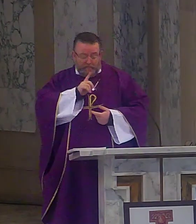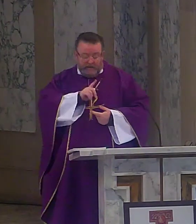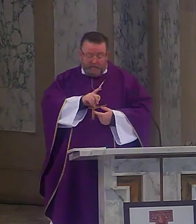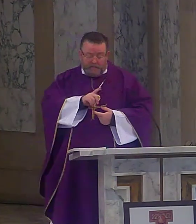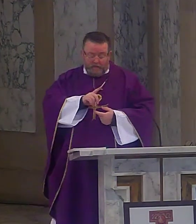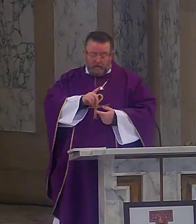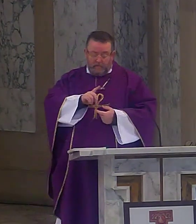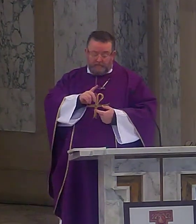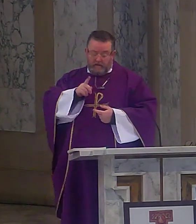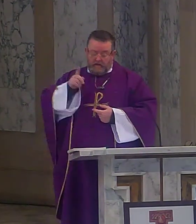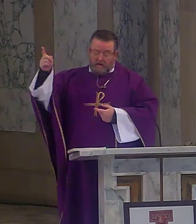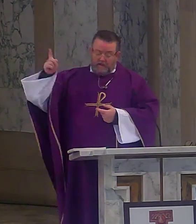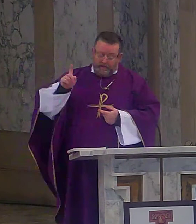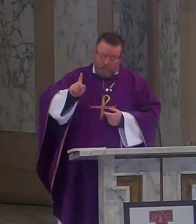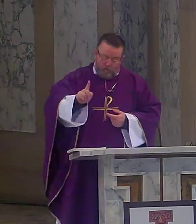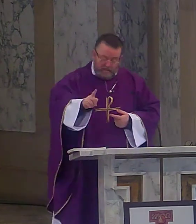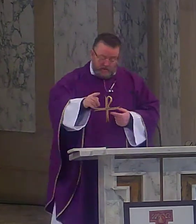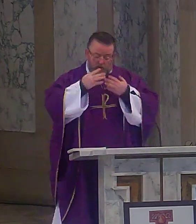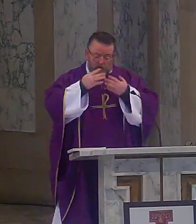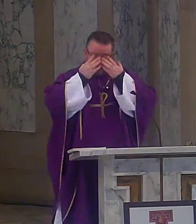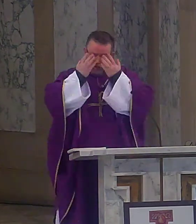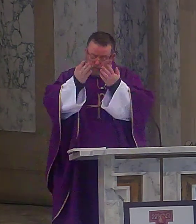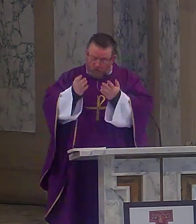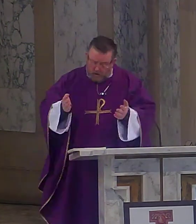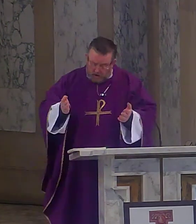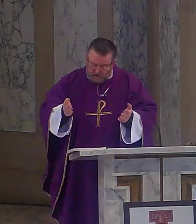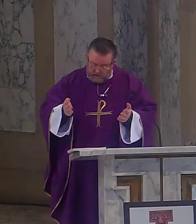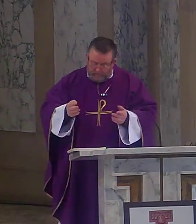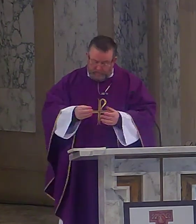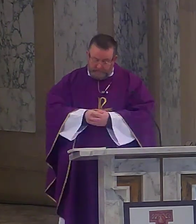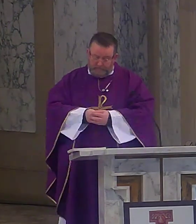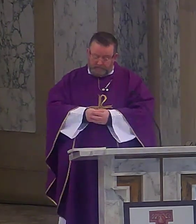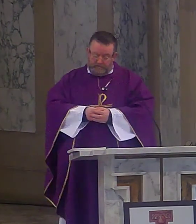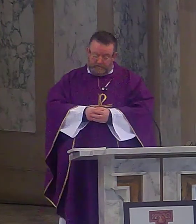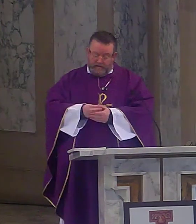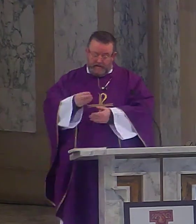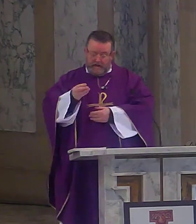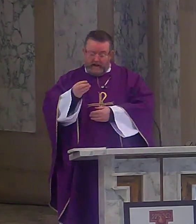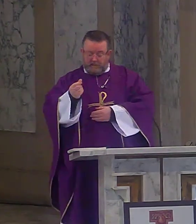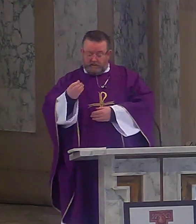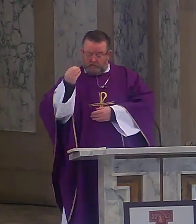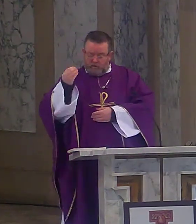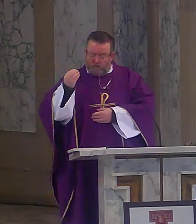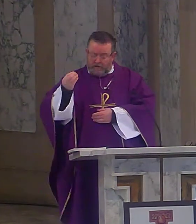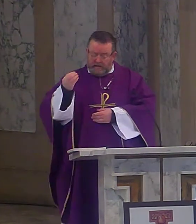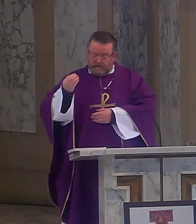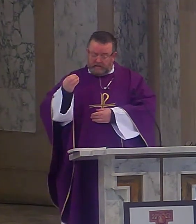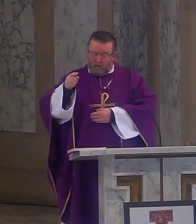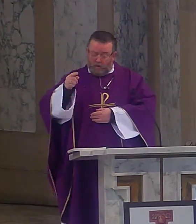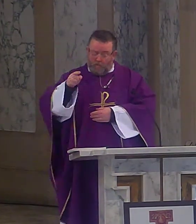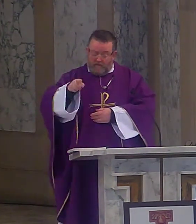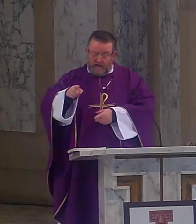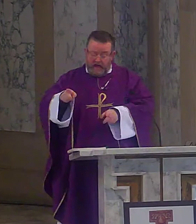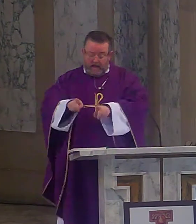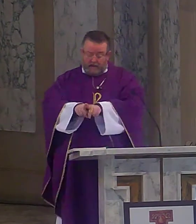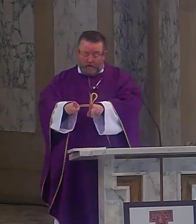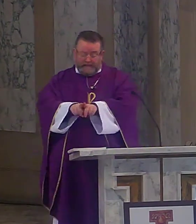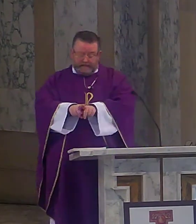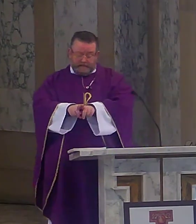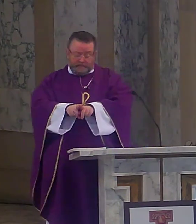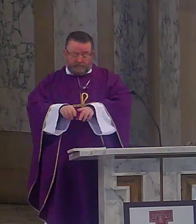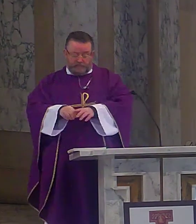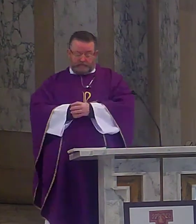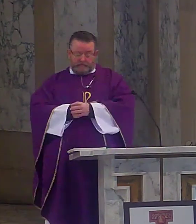many people they went to worship and some greeks were there as